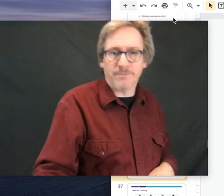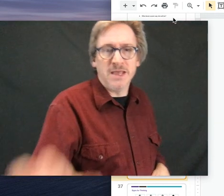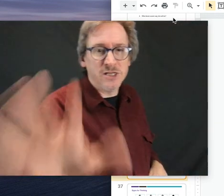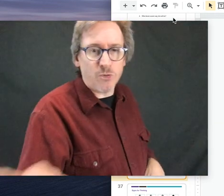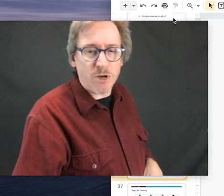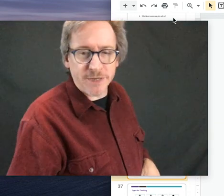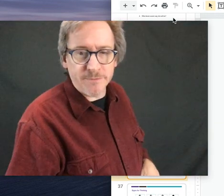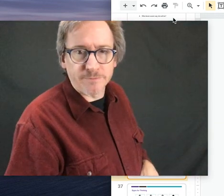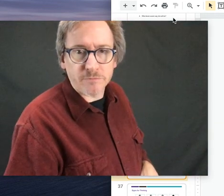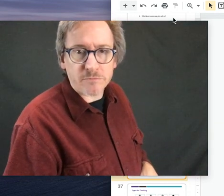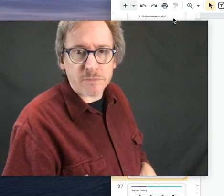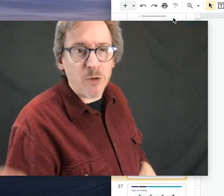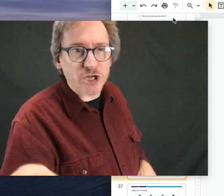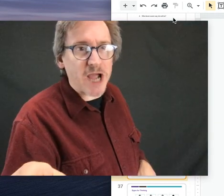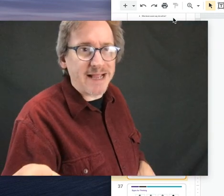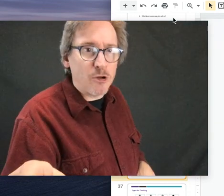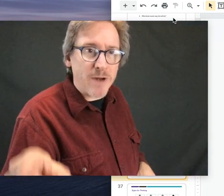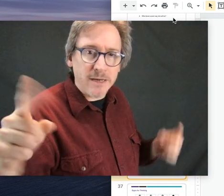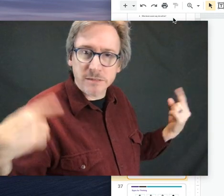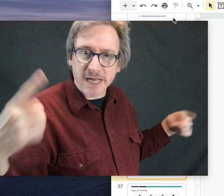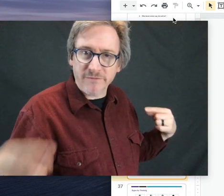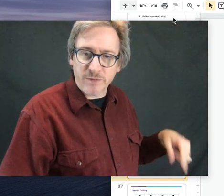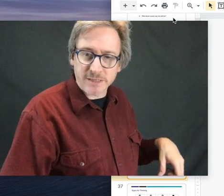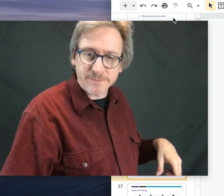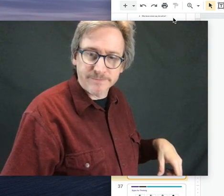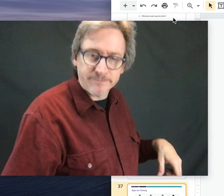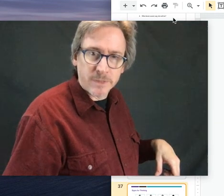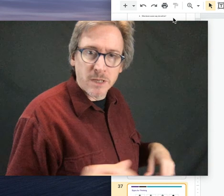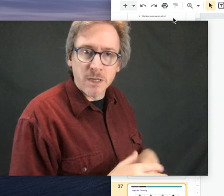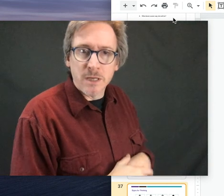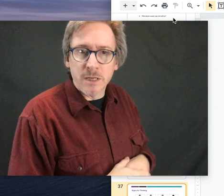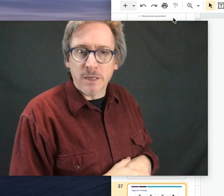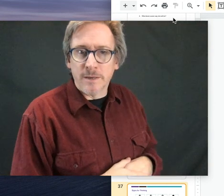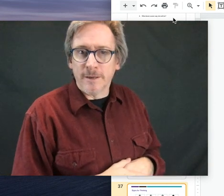Right. So watch Kylo Ren sign a few things.